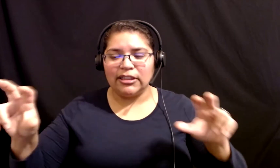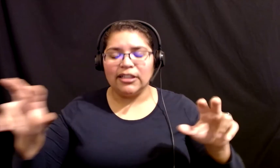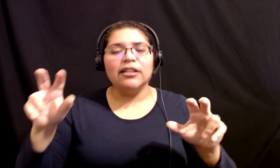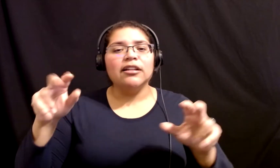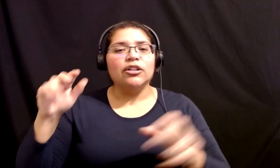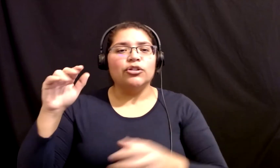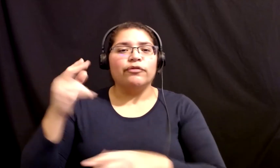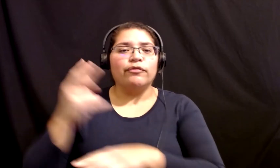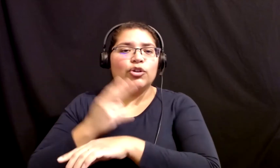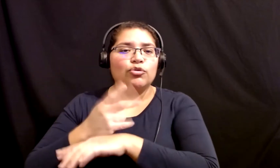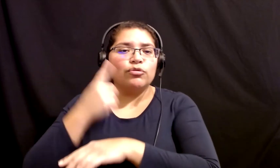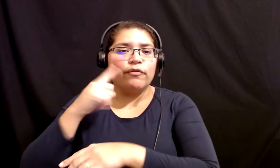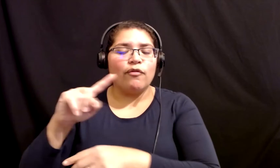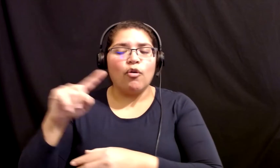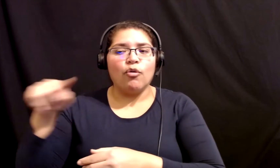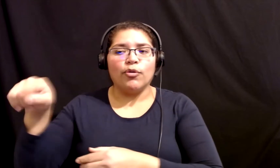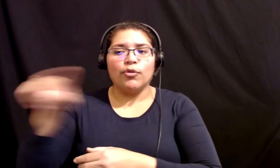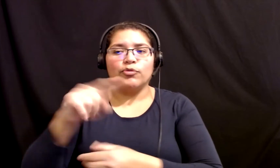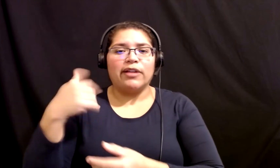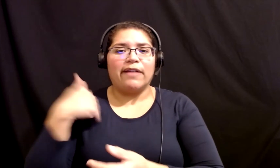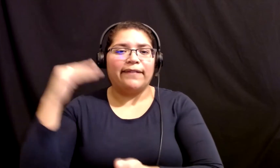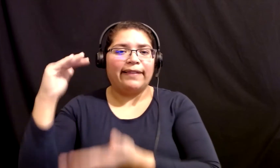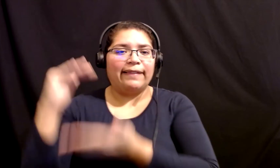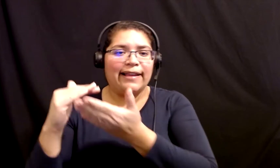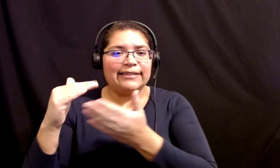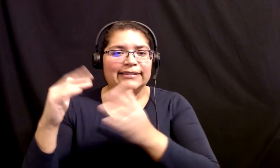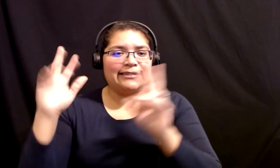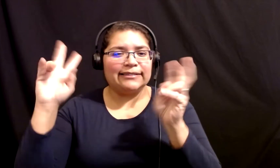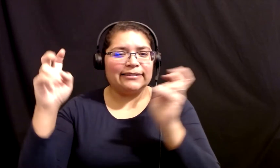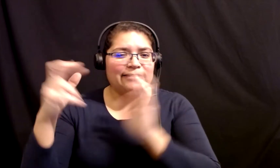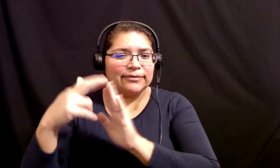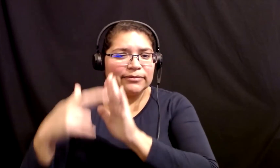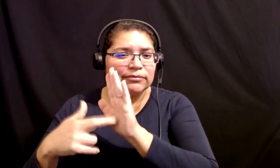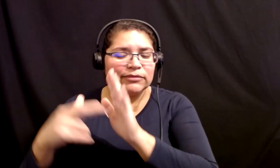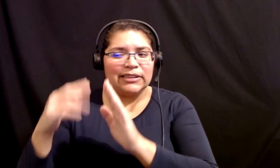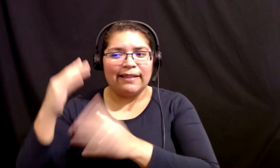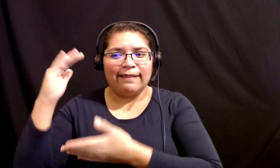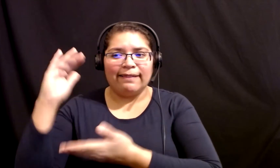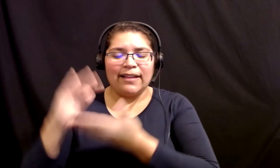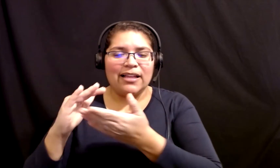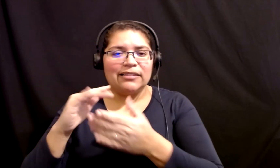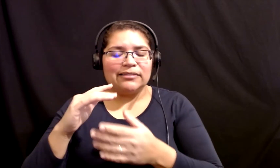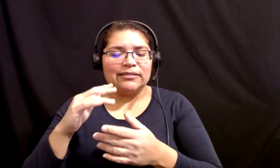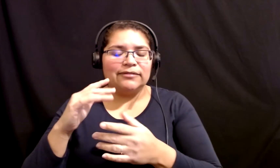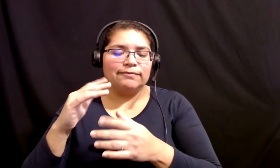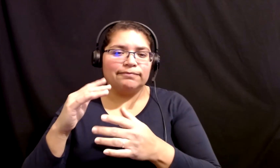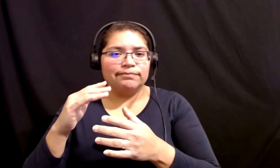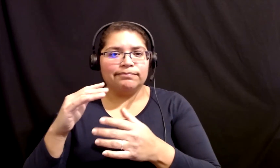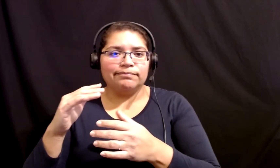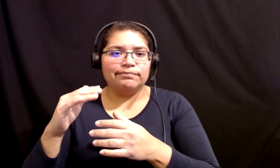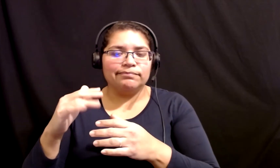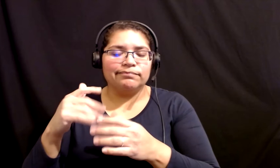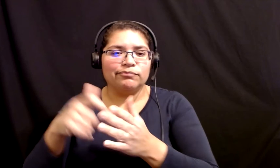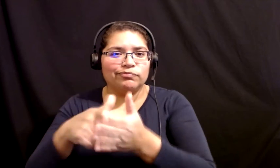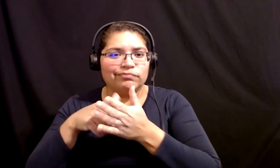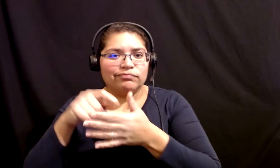attached, was to spend the money on projects that are ready to roll right now, and then